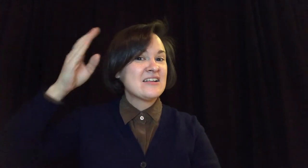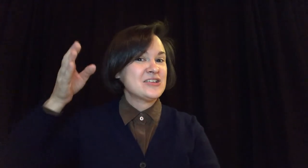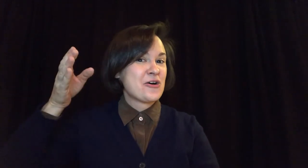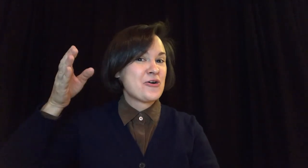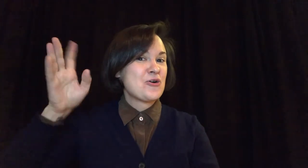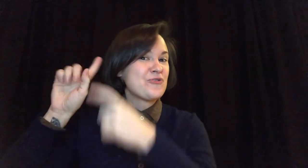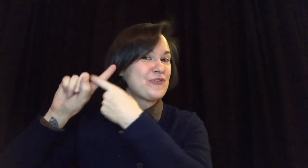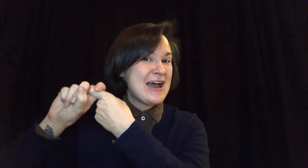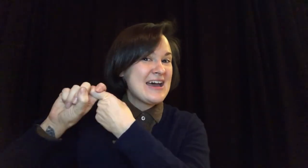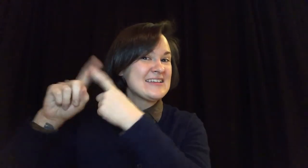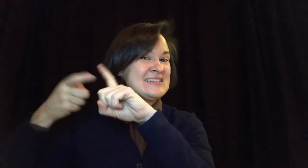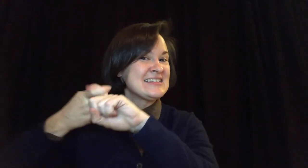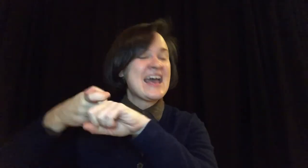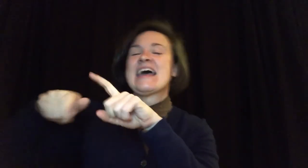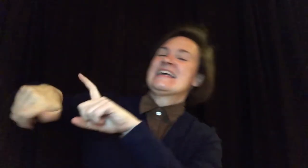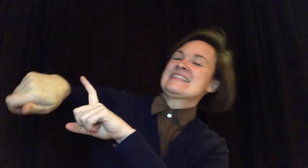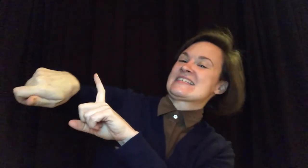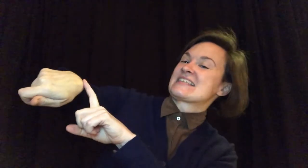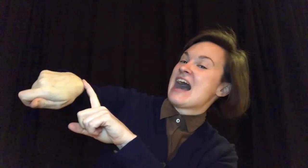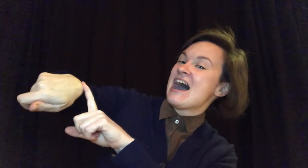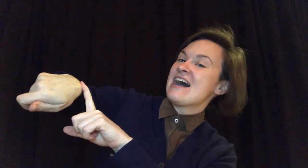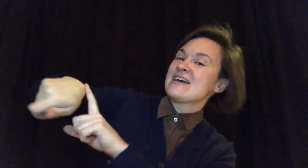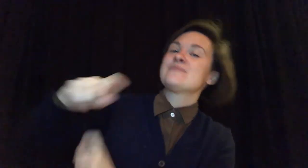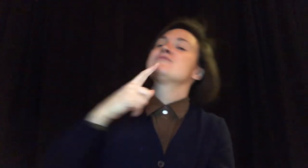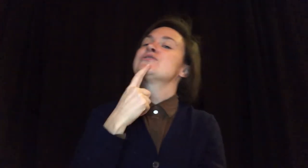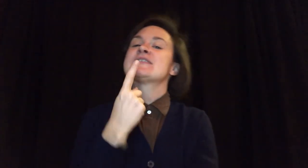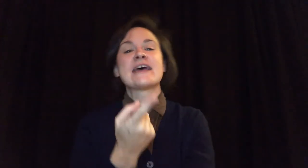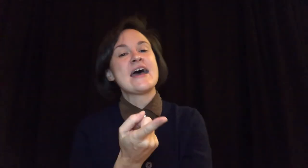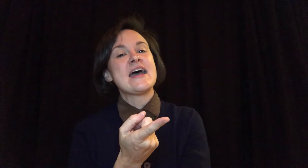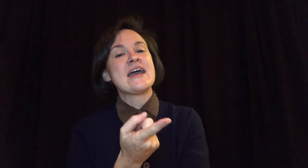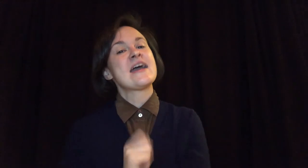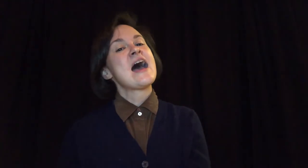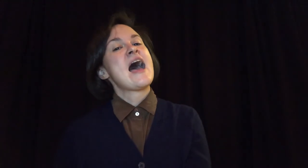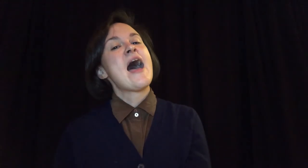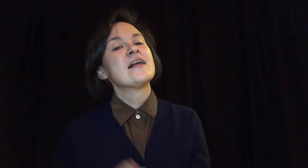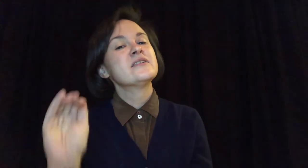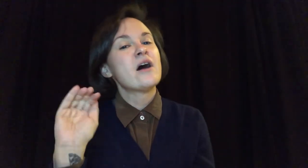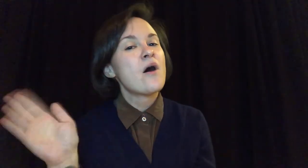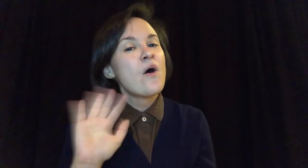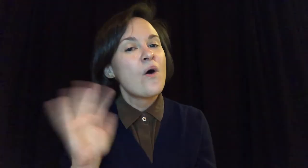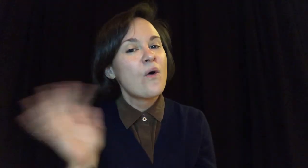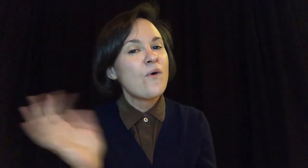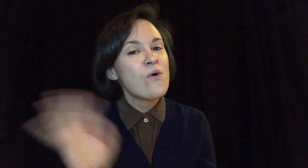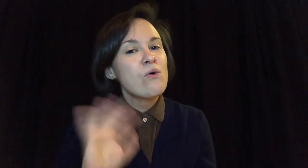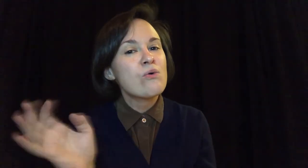Hello, friends. It's time to say hello.